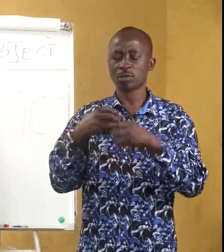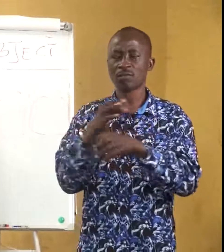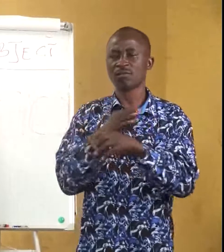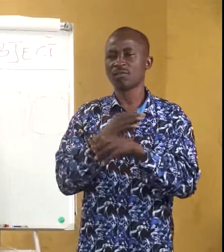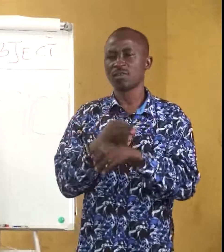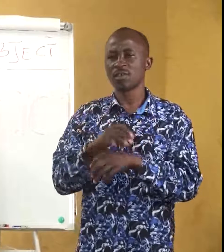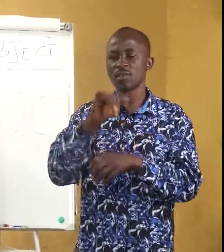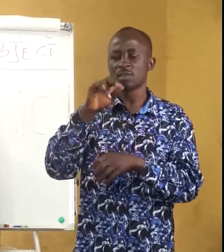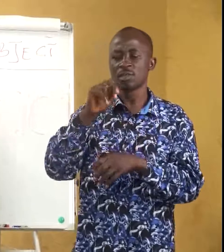intensity.